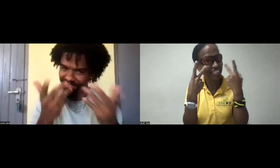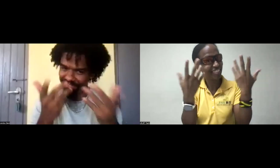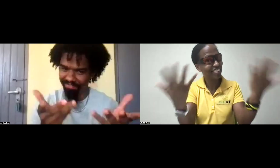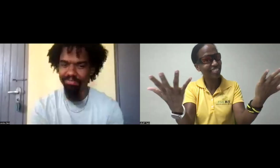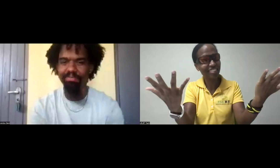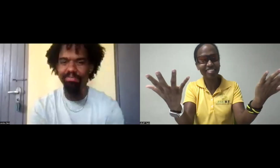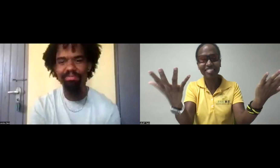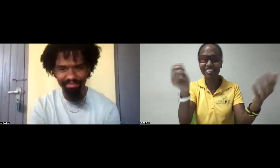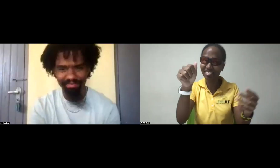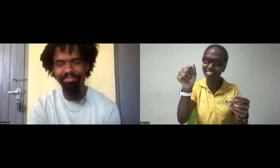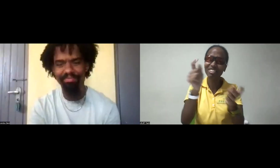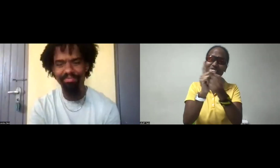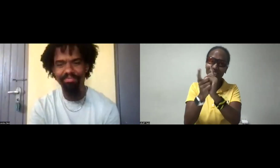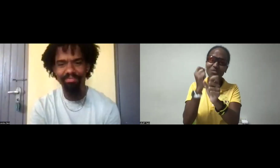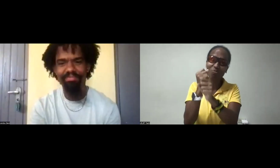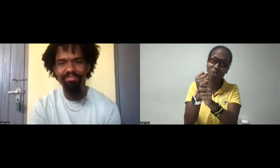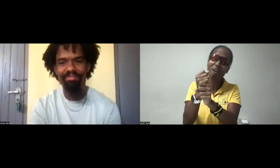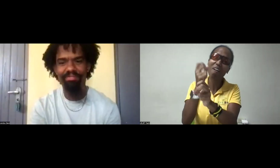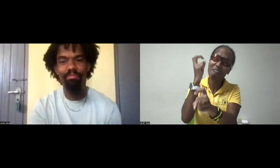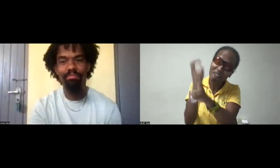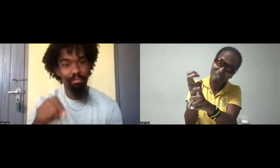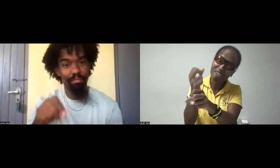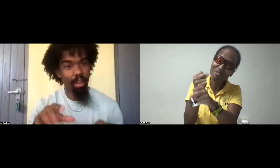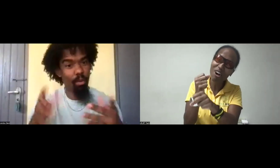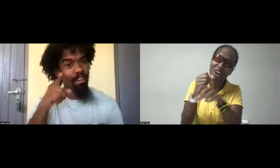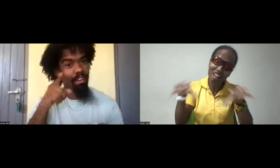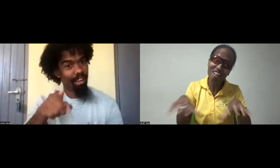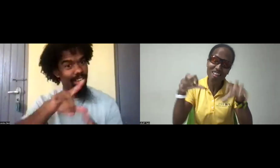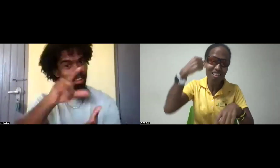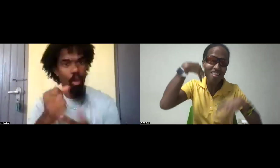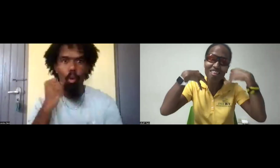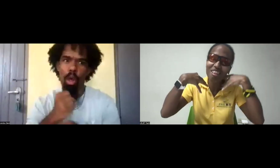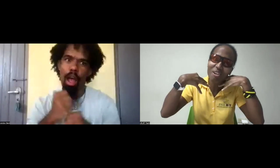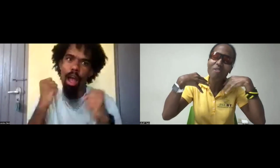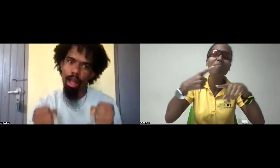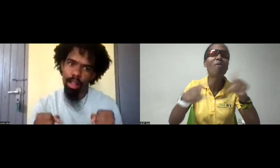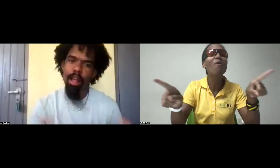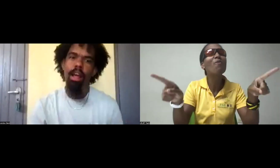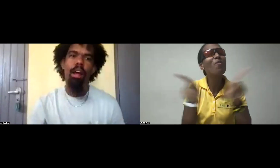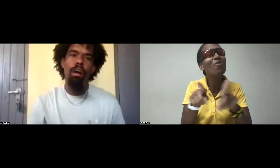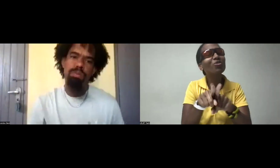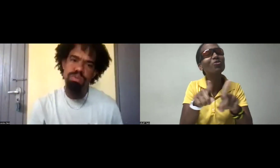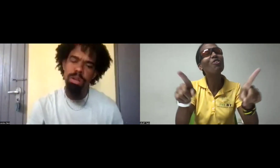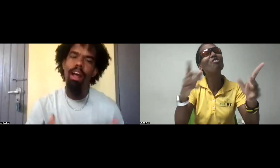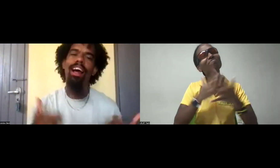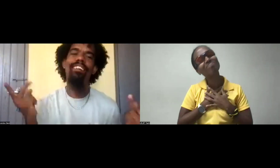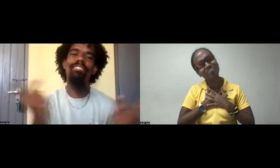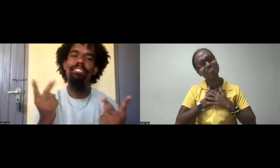Yes, that's our bloopers. It's translation work. It's a lot of hard work, but